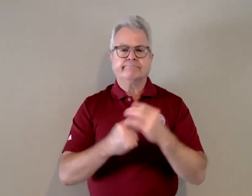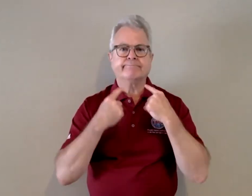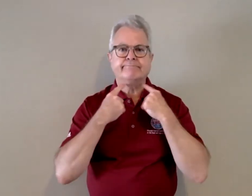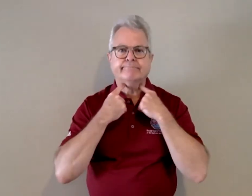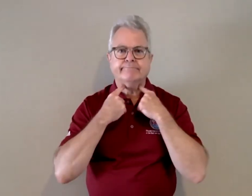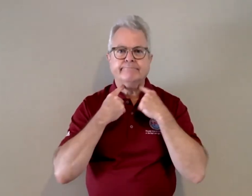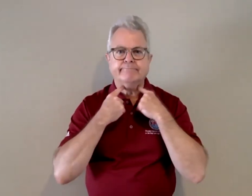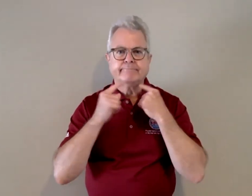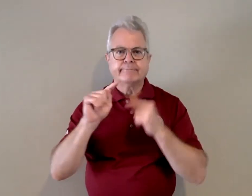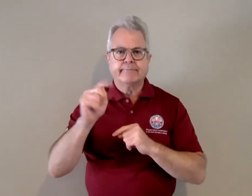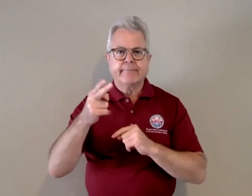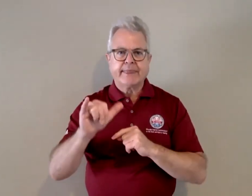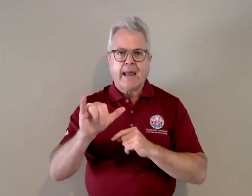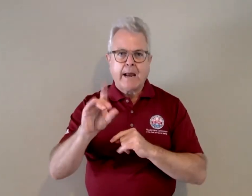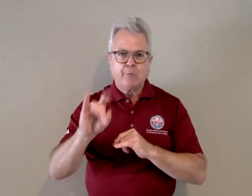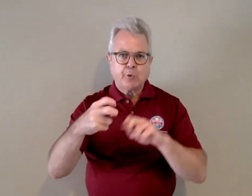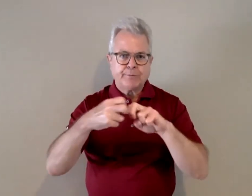as